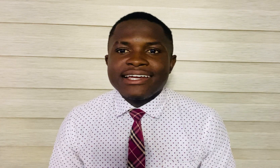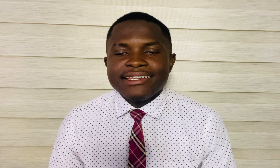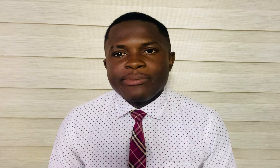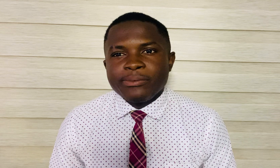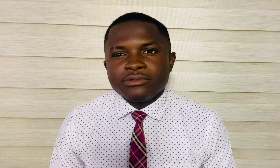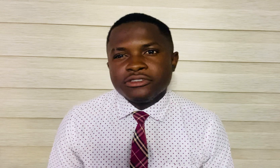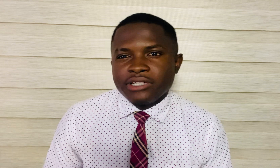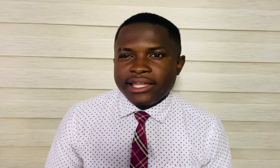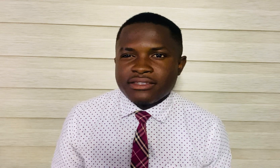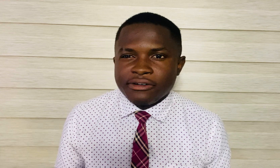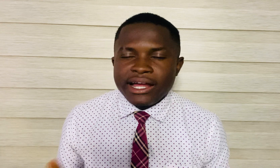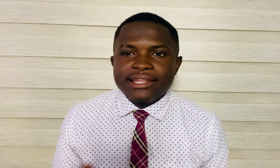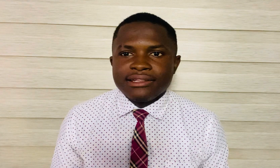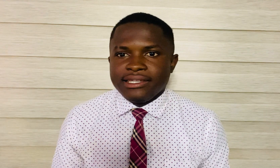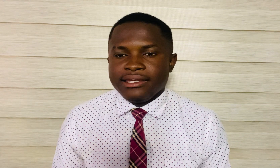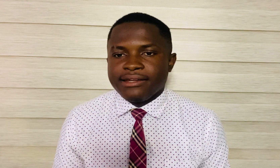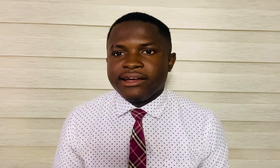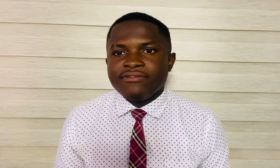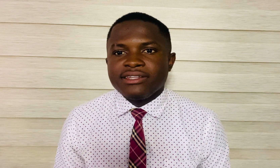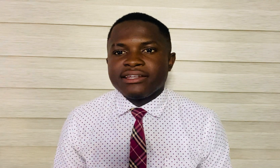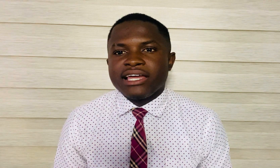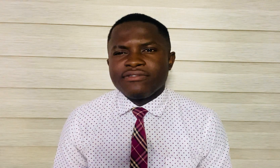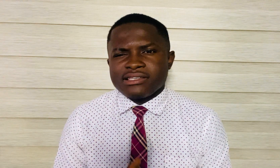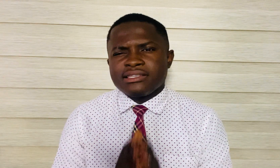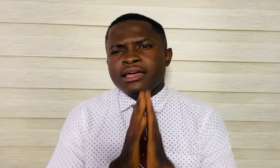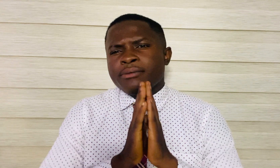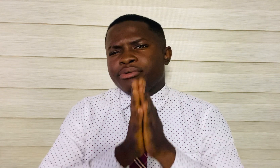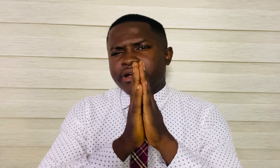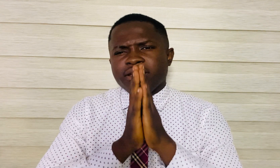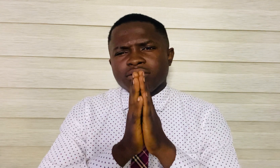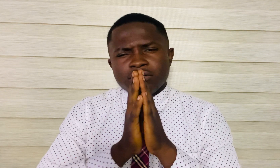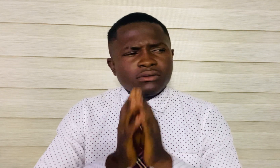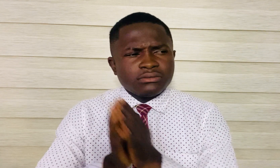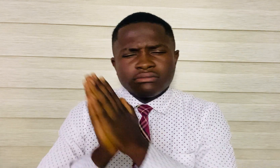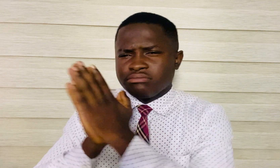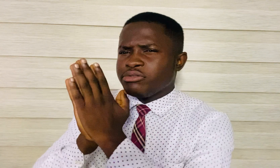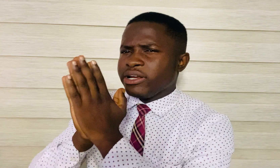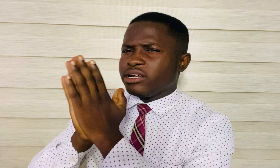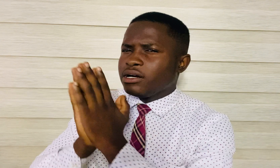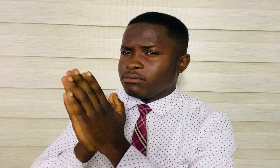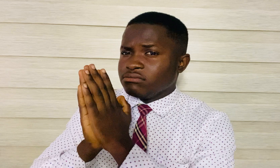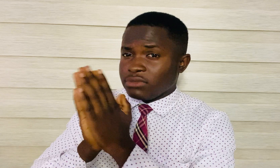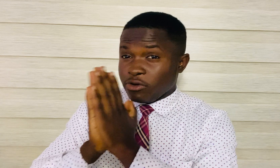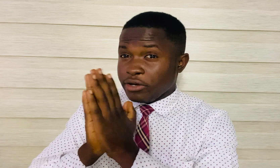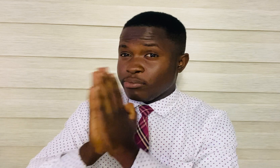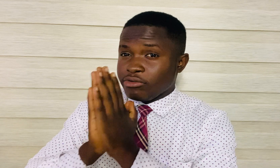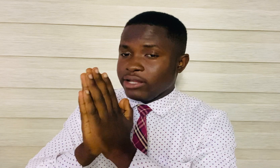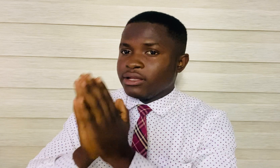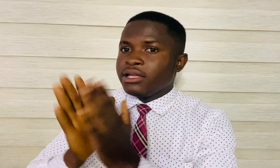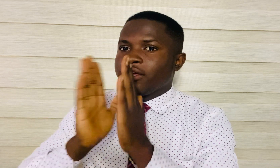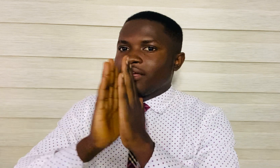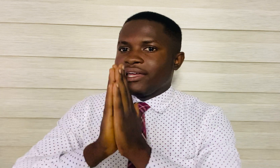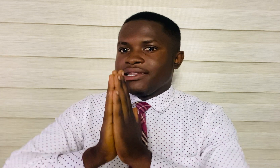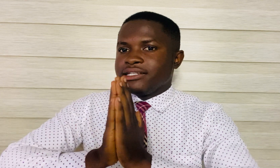that people do it rightly in our everyday life is pray. Oh, pray. I'm going to pray. And they do